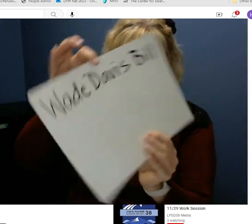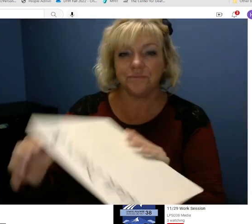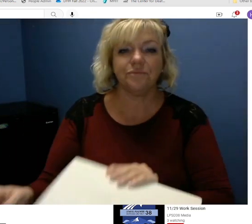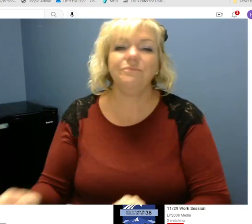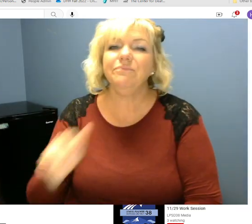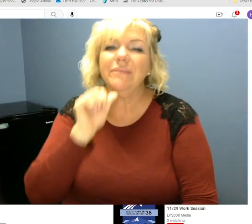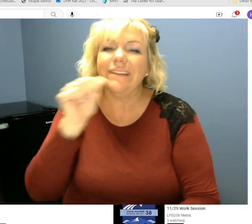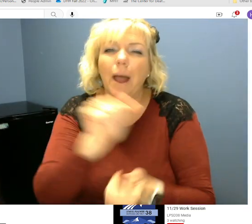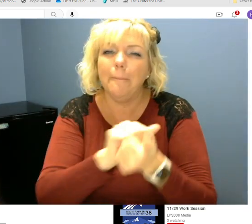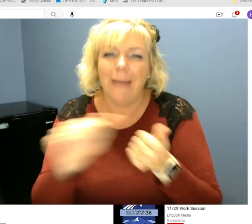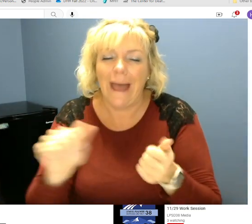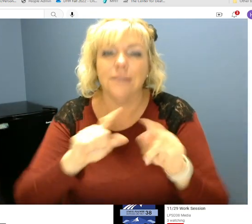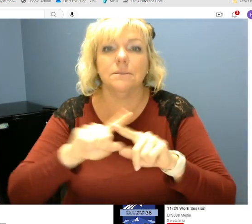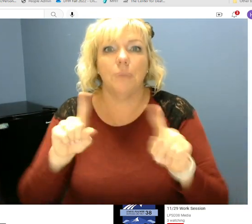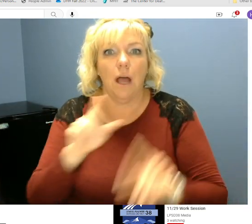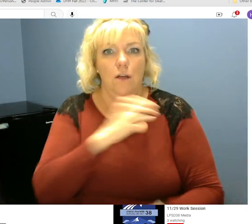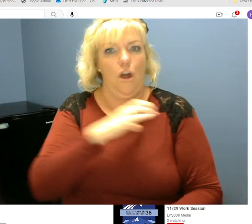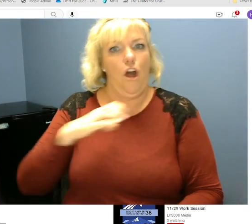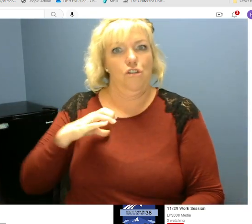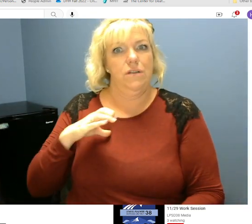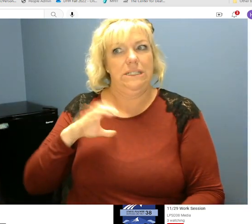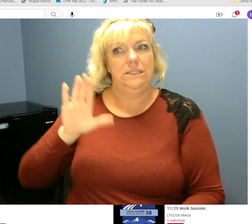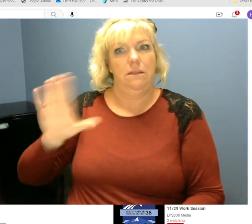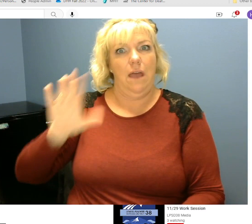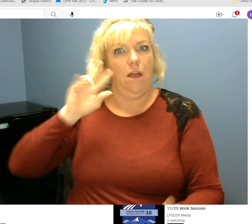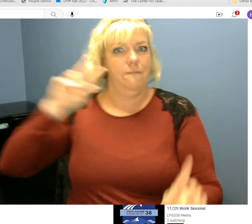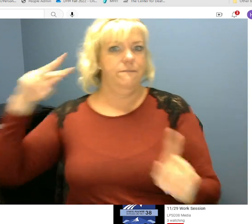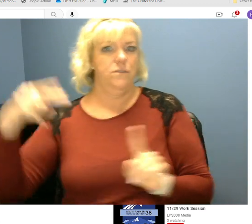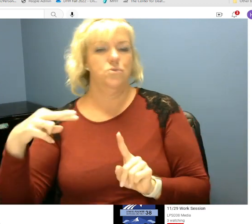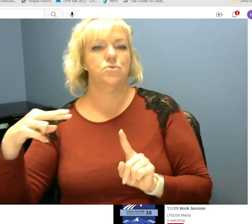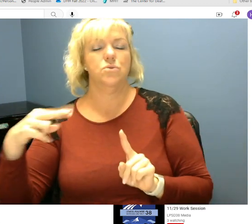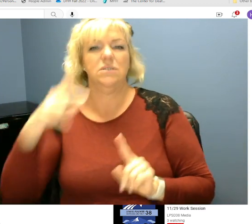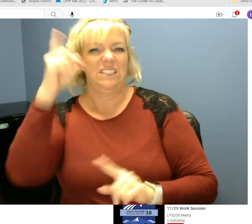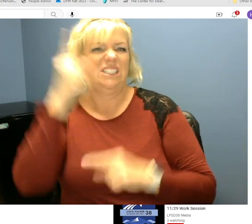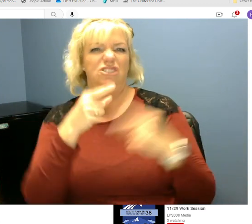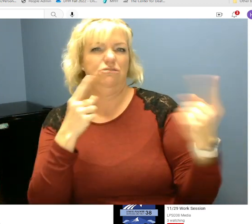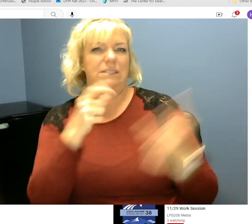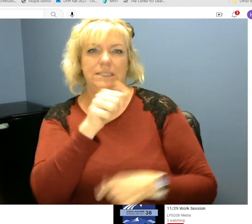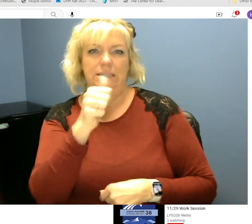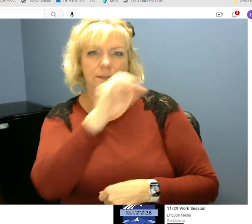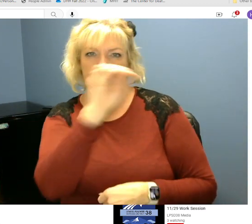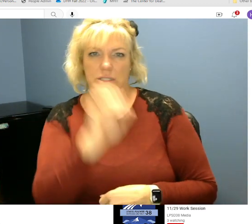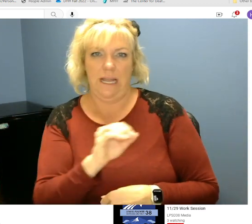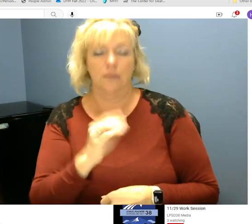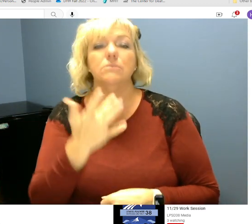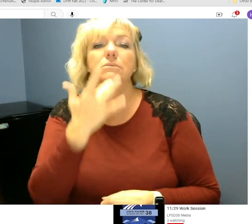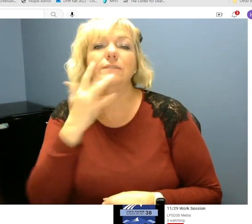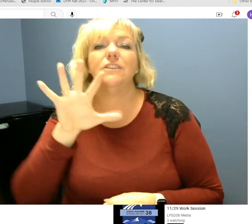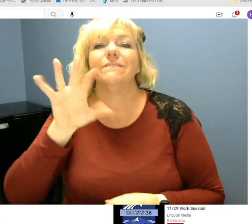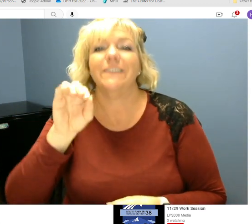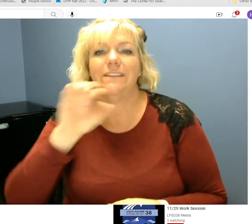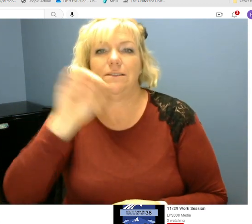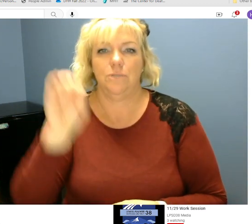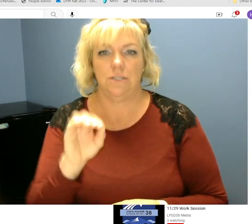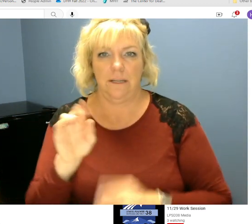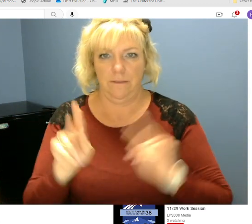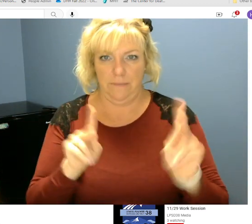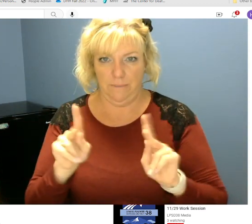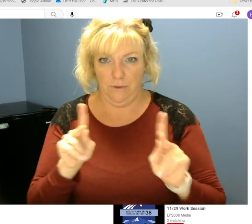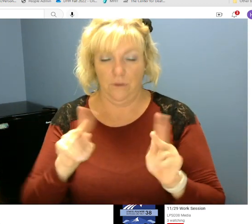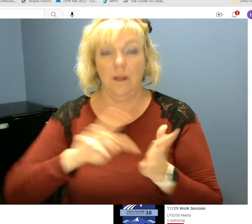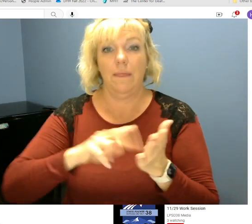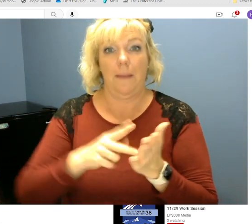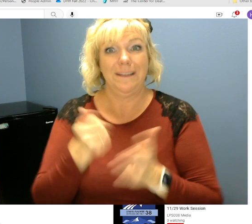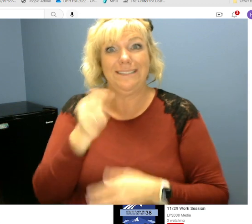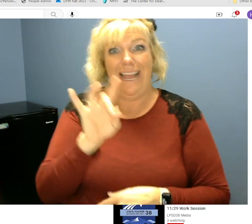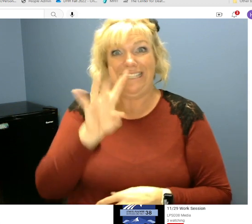says, we don't want 10% of people to vote. We want 50% of people to vote. So when 50% of the people who